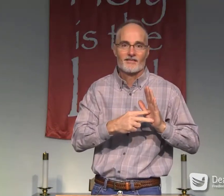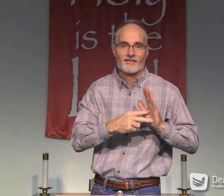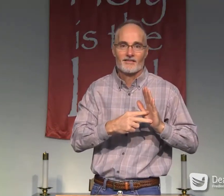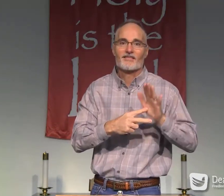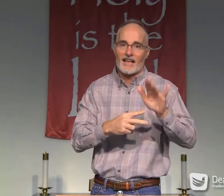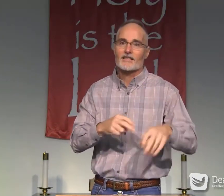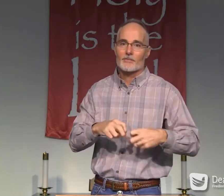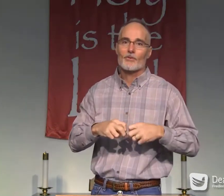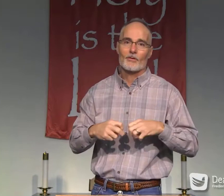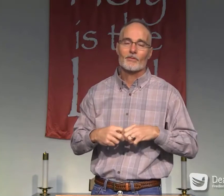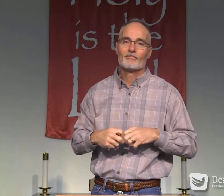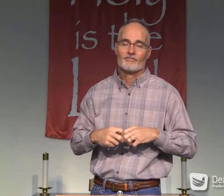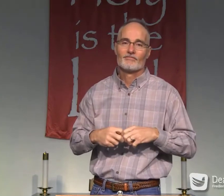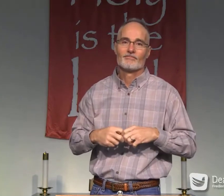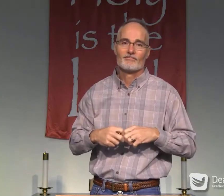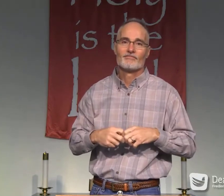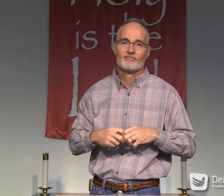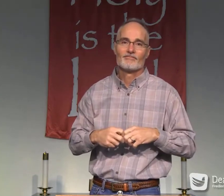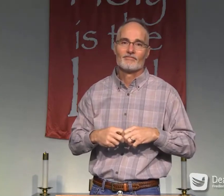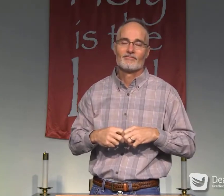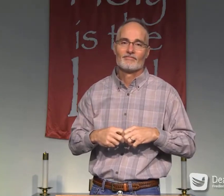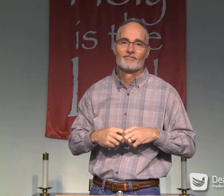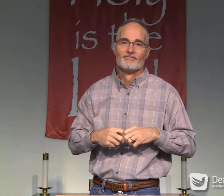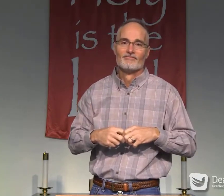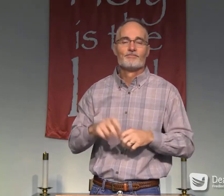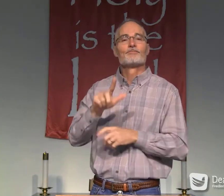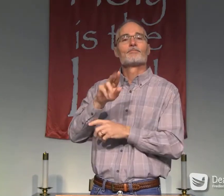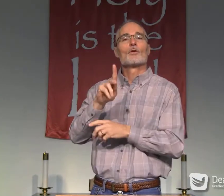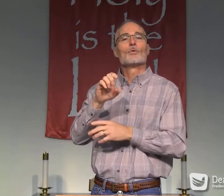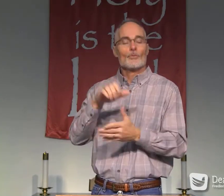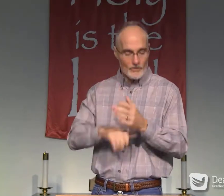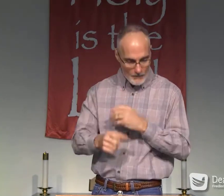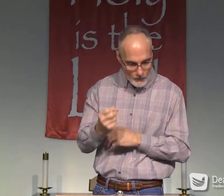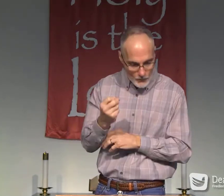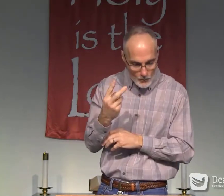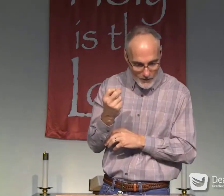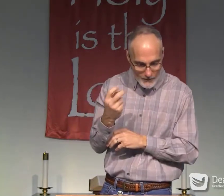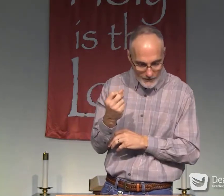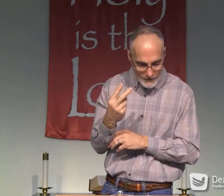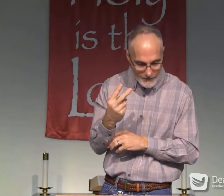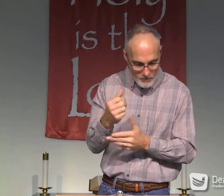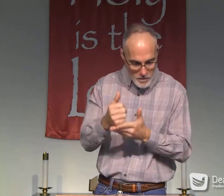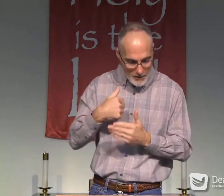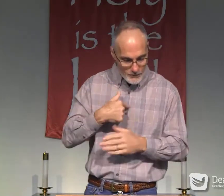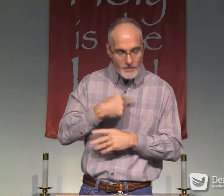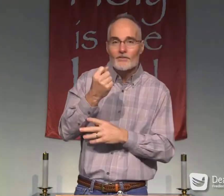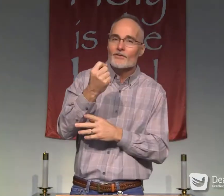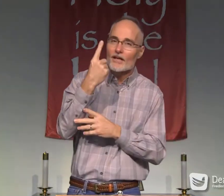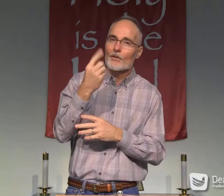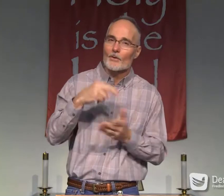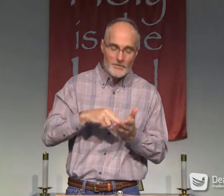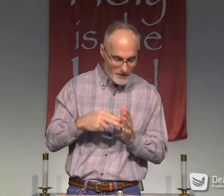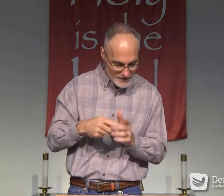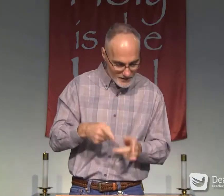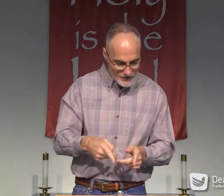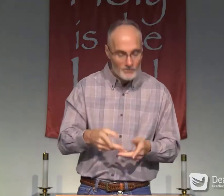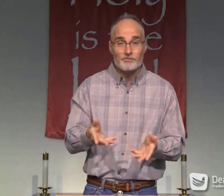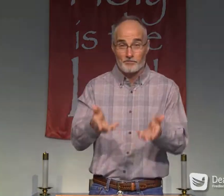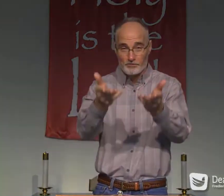goals. That's when it's the problem. In Luke chapter 12 helps